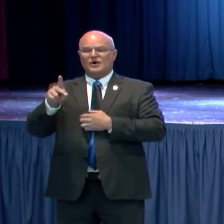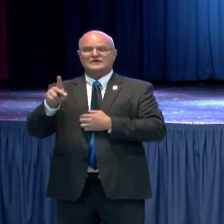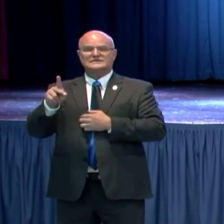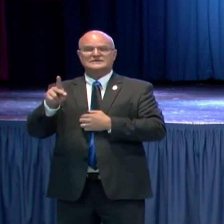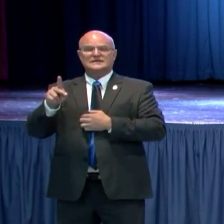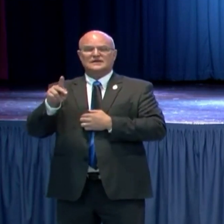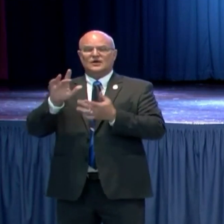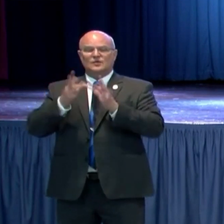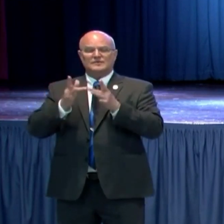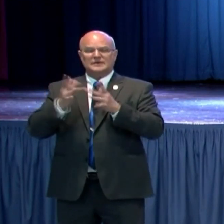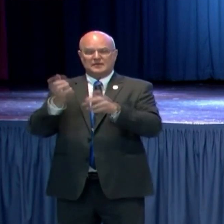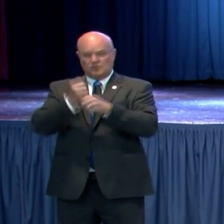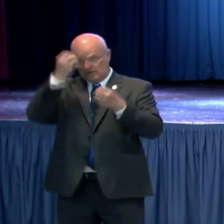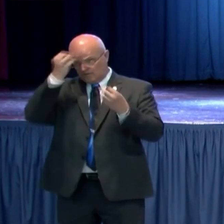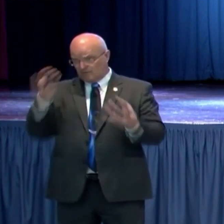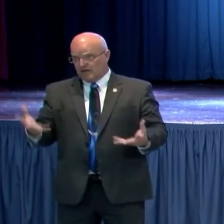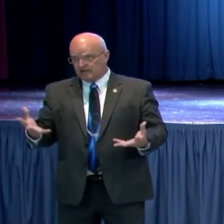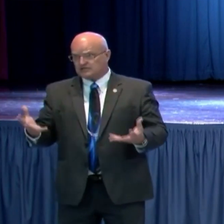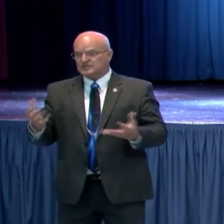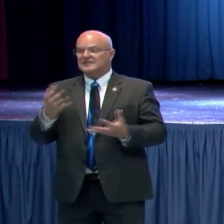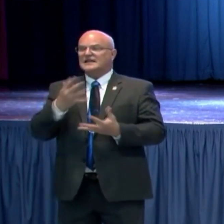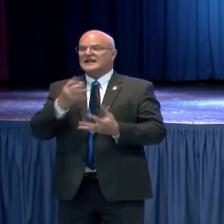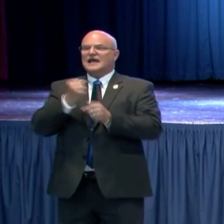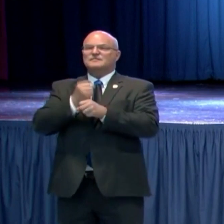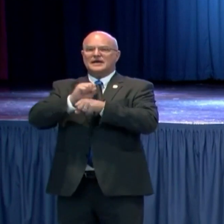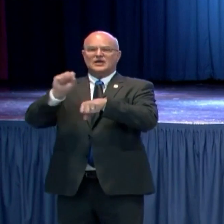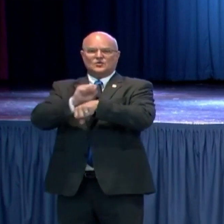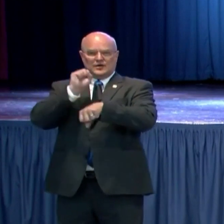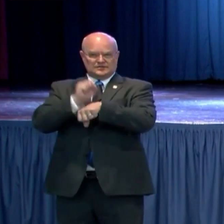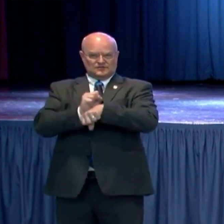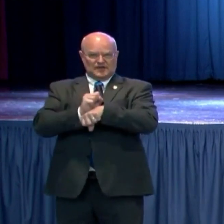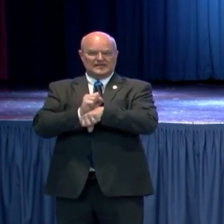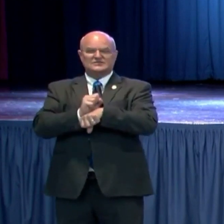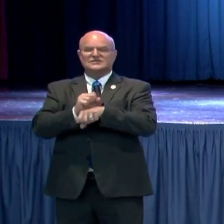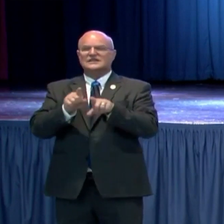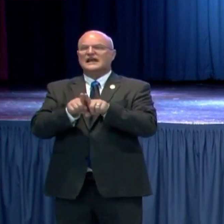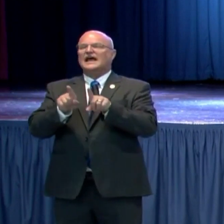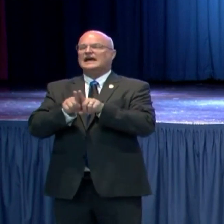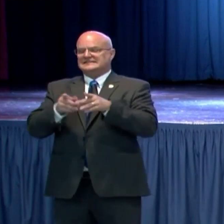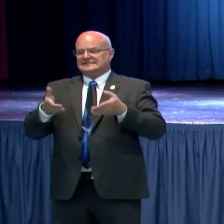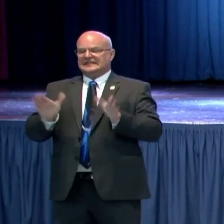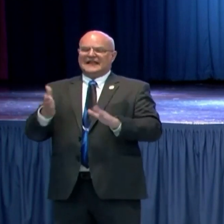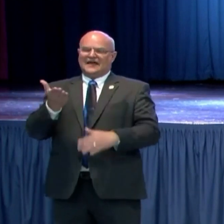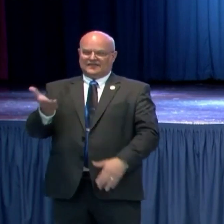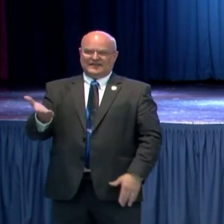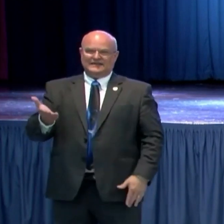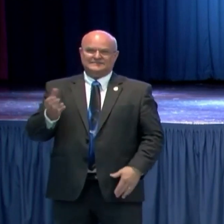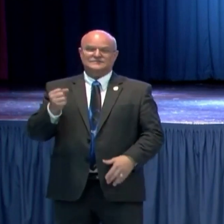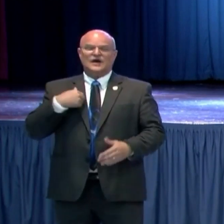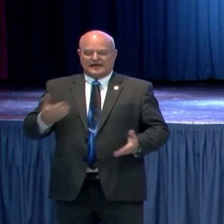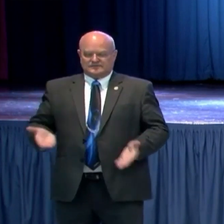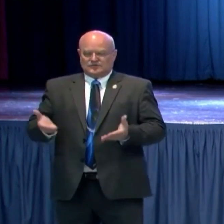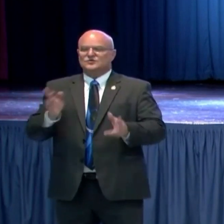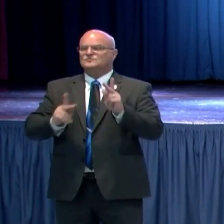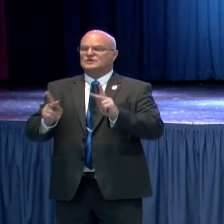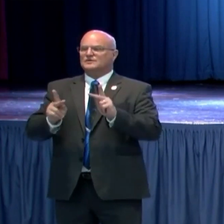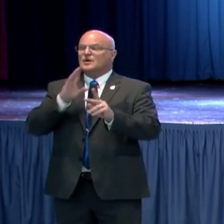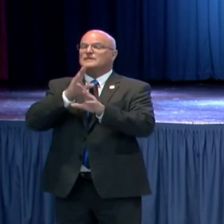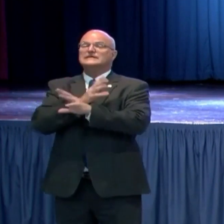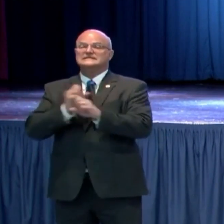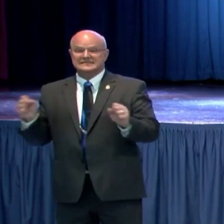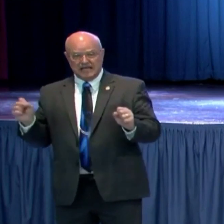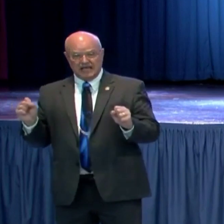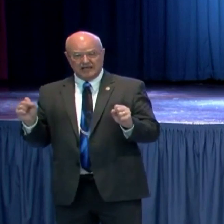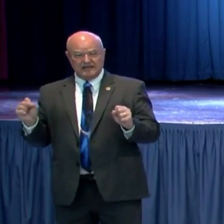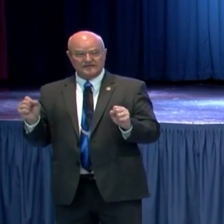more specific information and make the reservations as is allowed there. So I encourage everybody to be